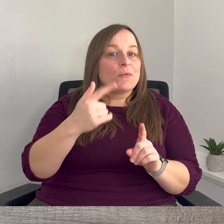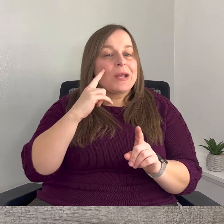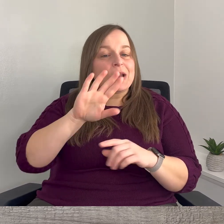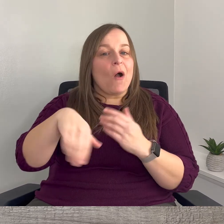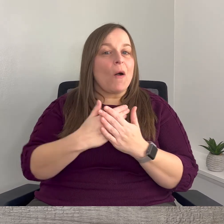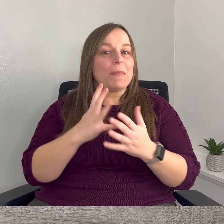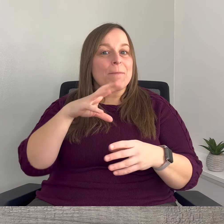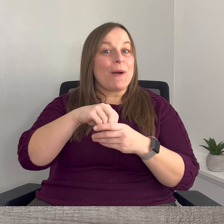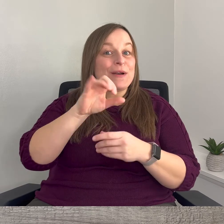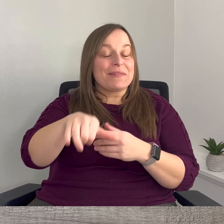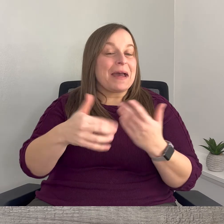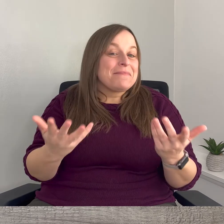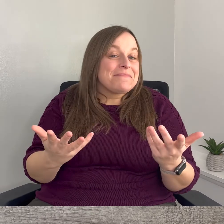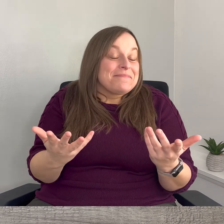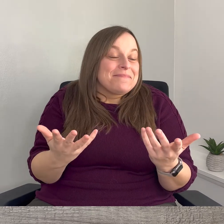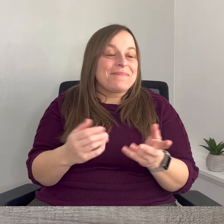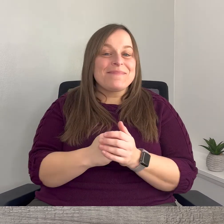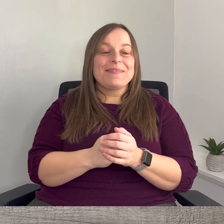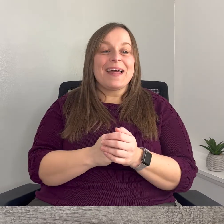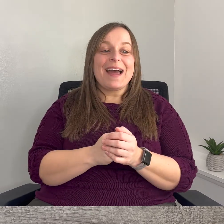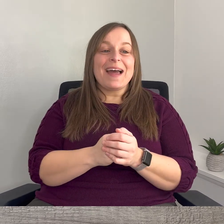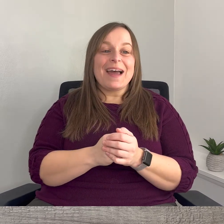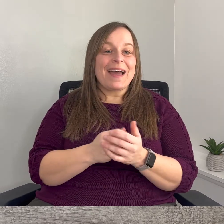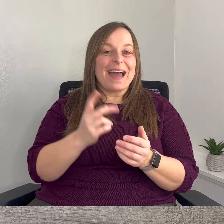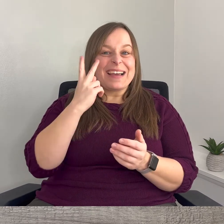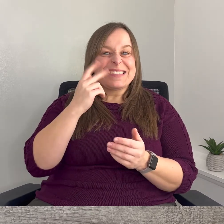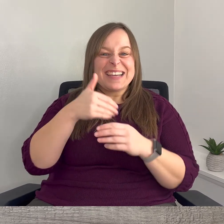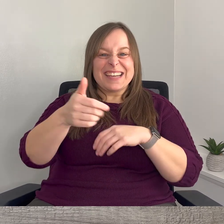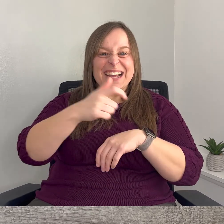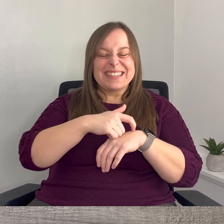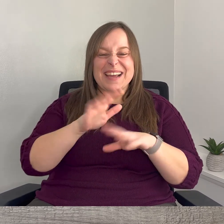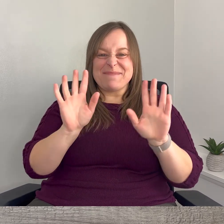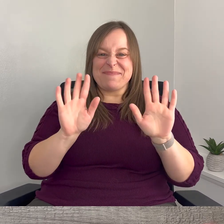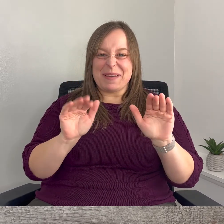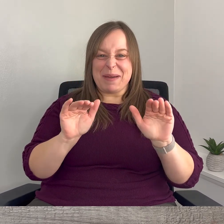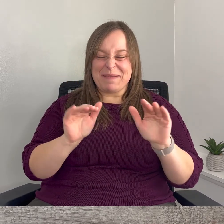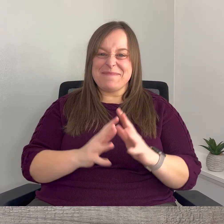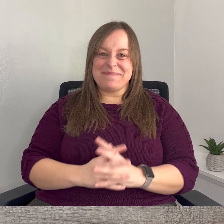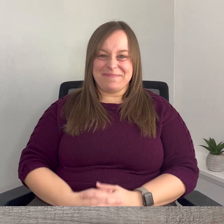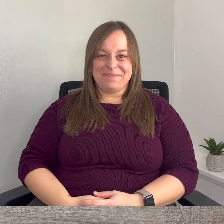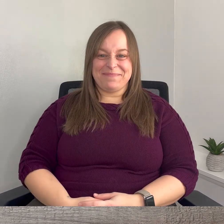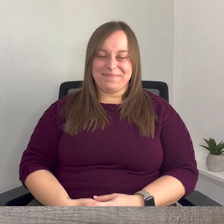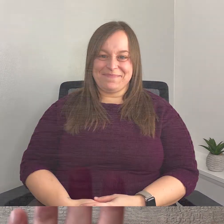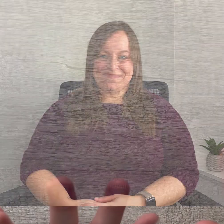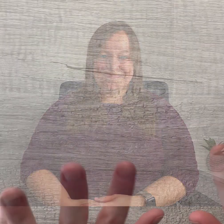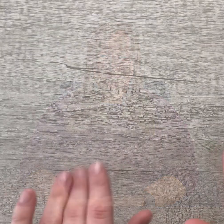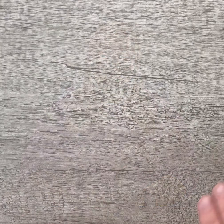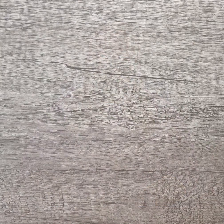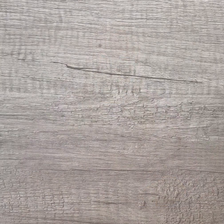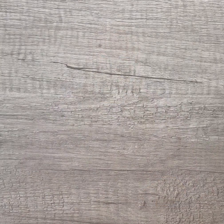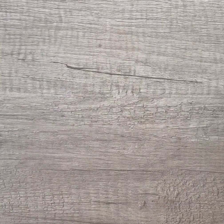rather than later, we can all be a part of that. And I'll see you next time. Bye.